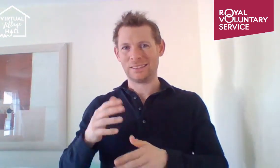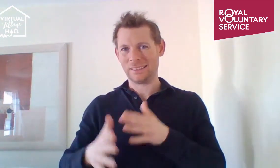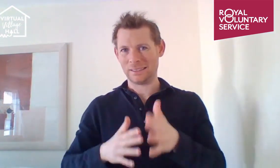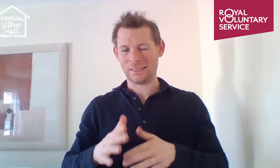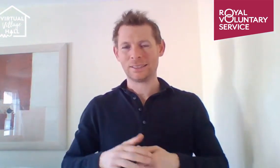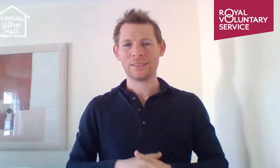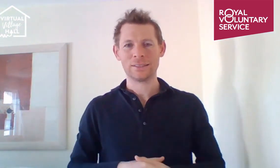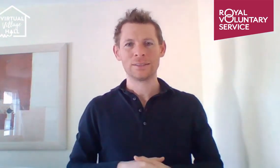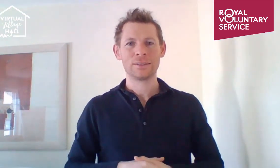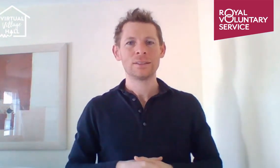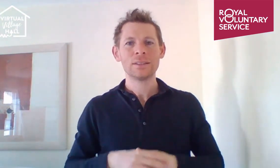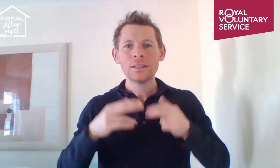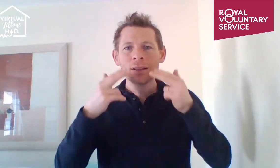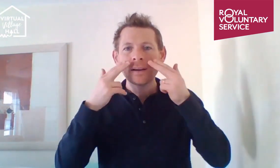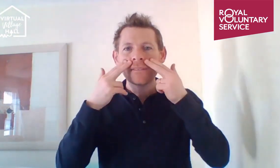Here in Northern Ireland, we sign it this way.